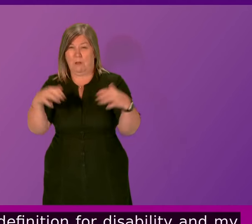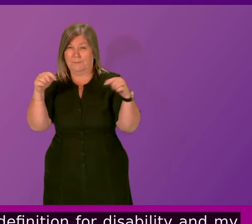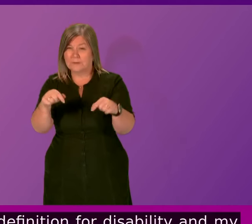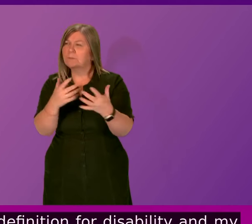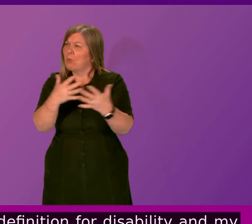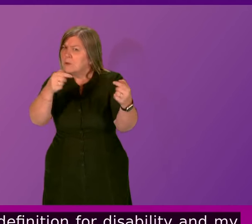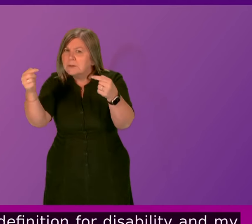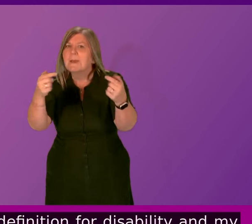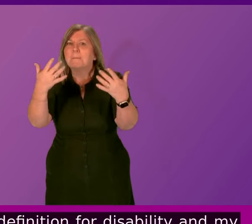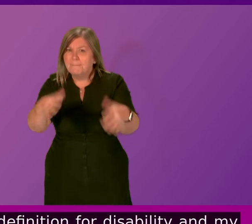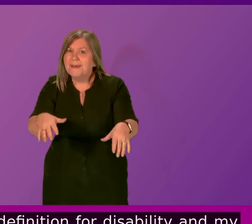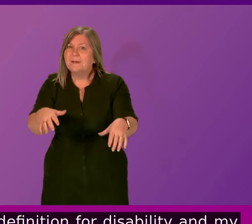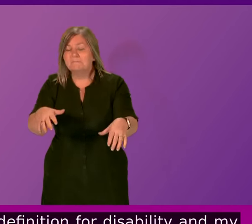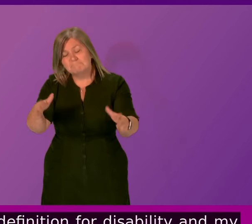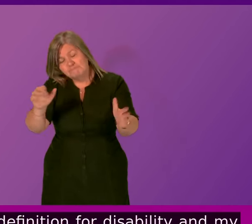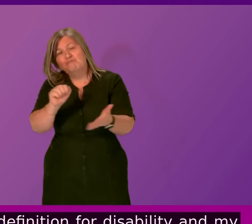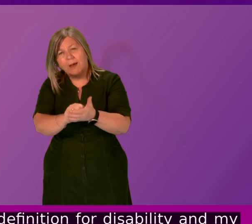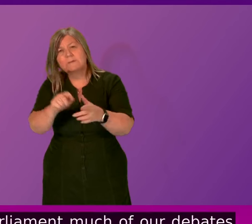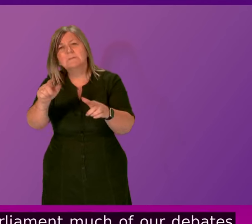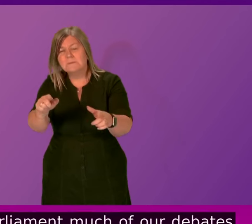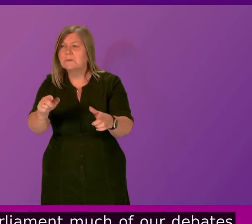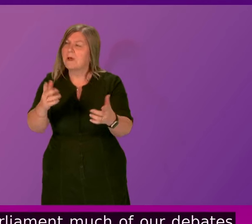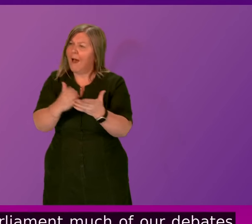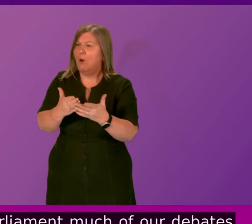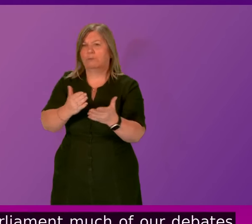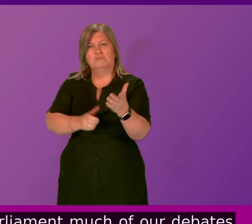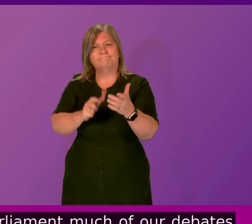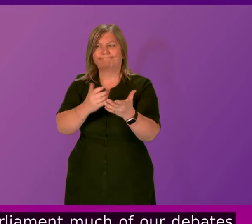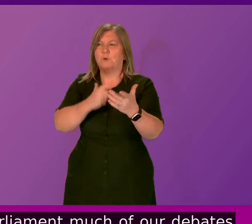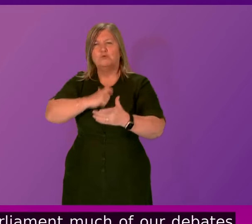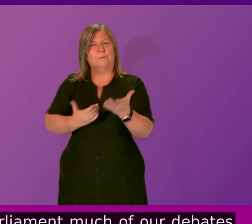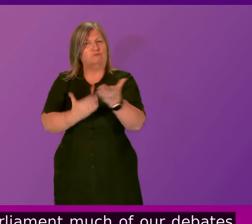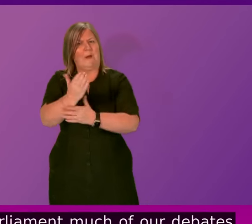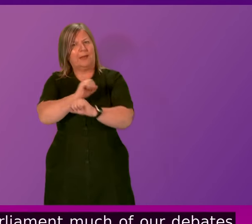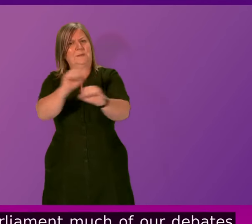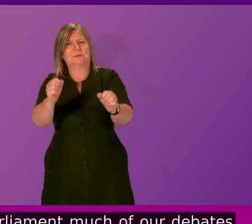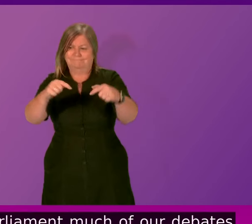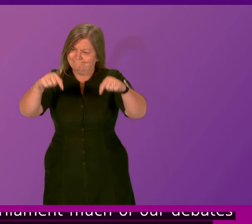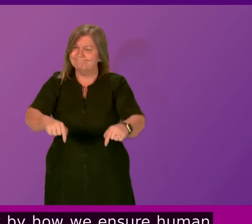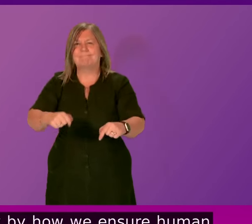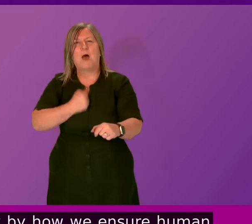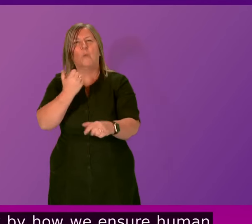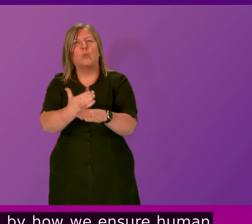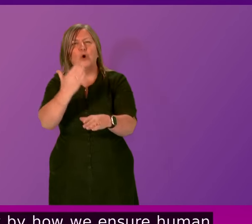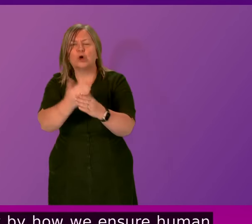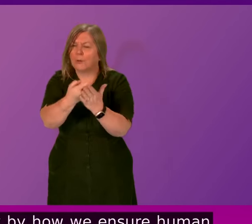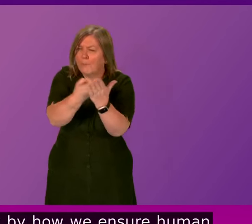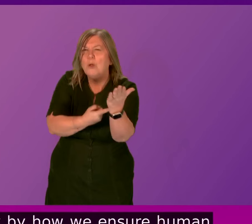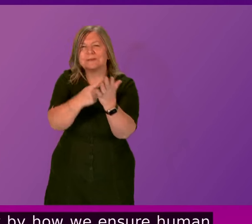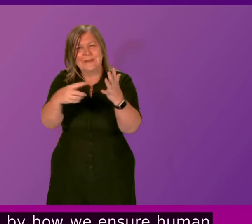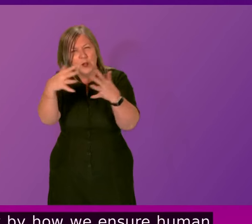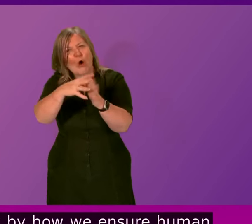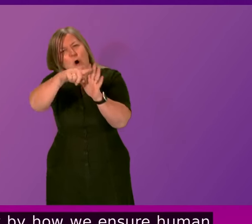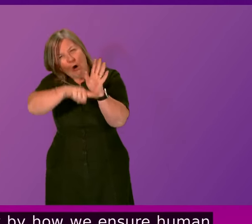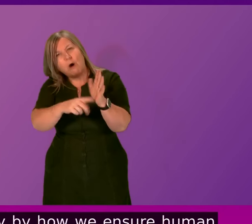have taken up, quite rightly, by how we ensure human rights are enshrined in our everyday work, policies and laws.